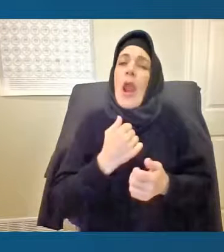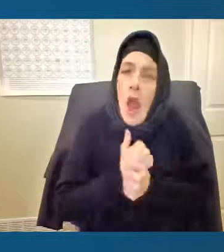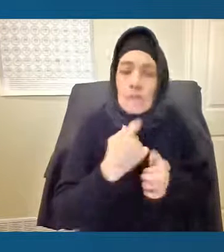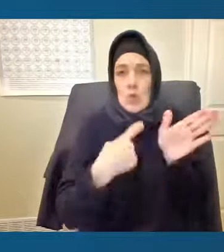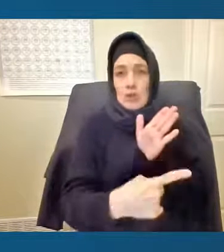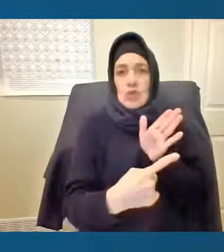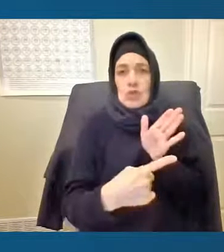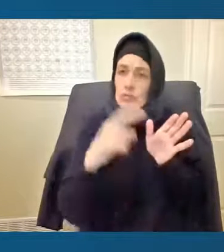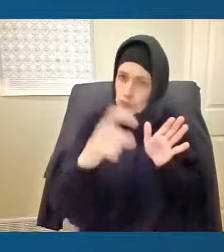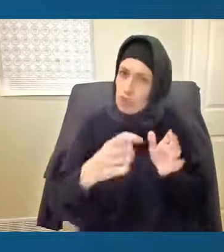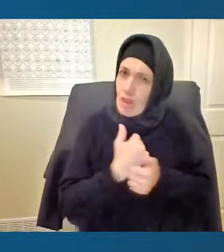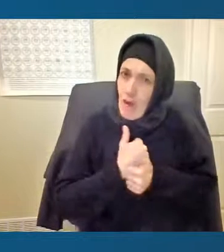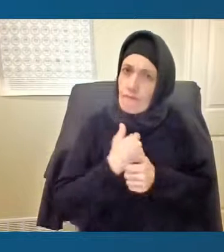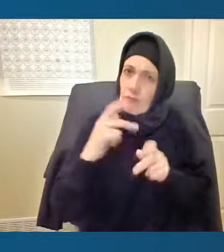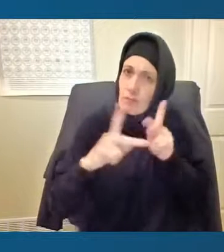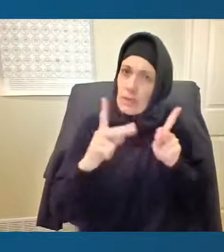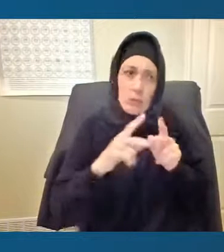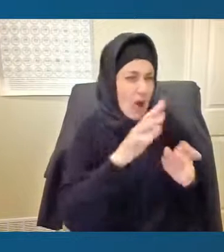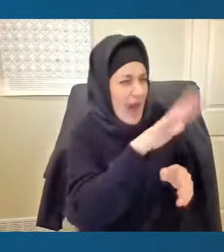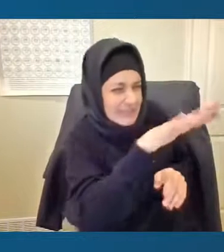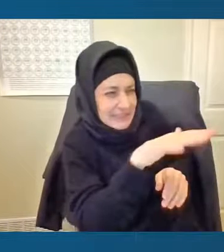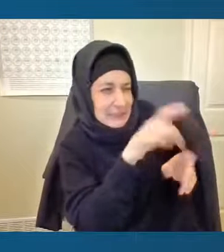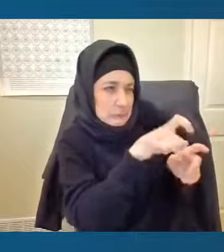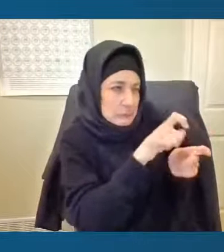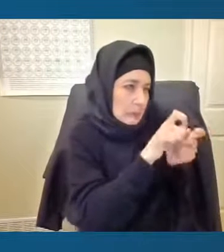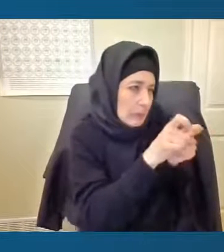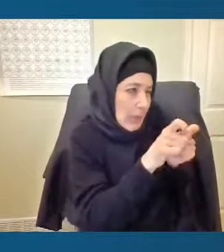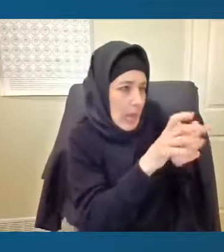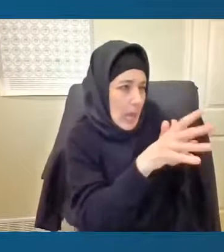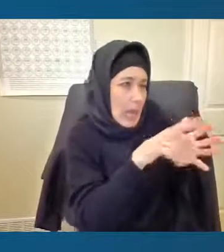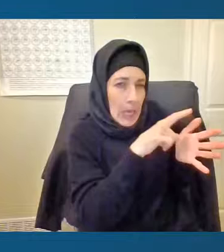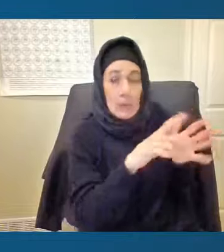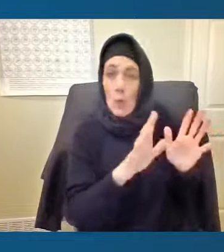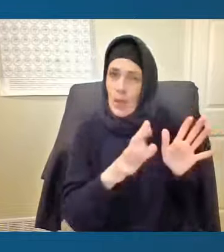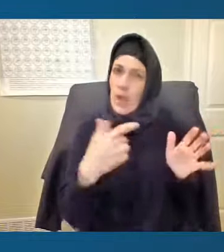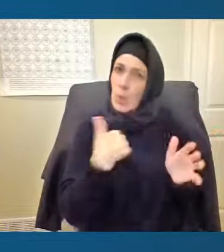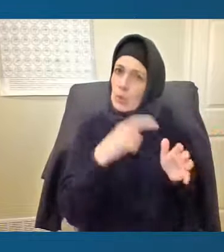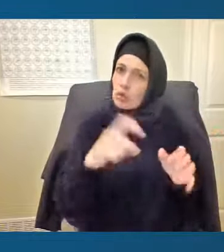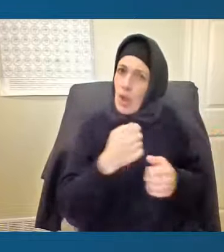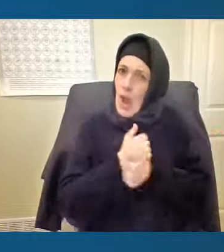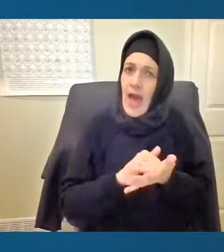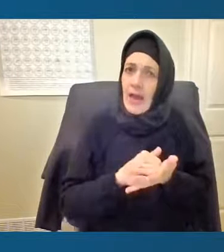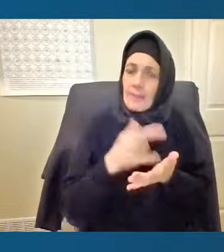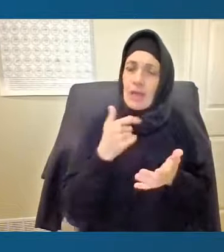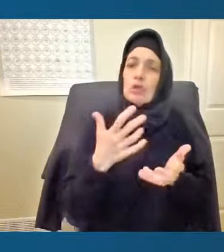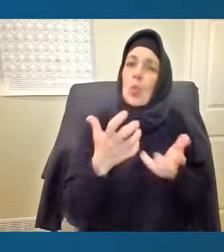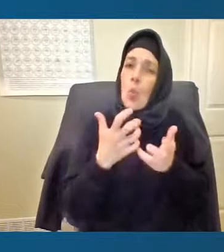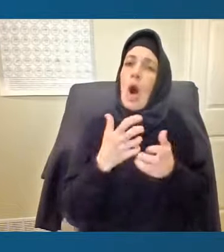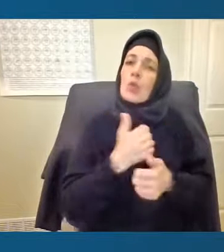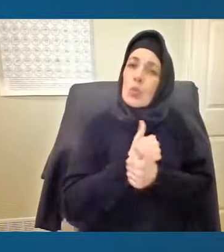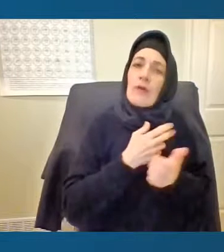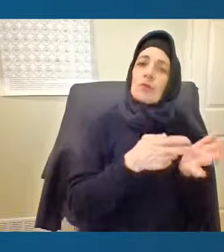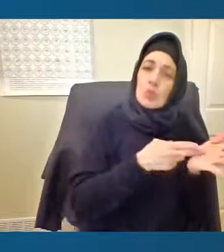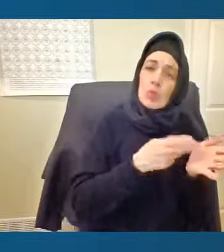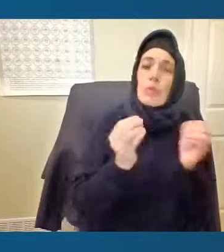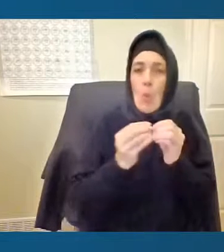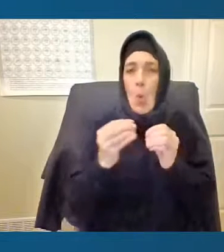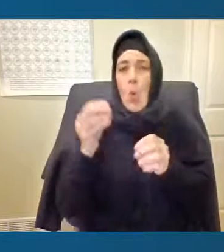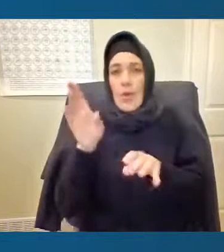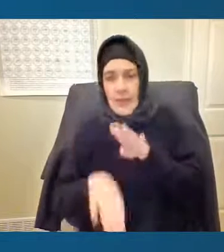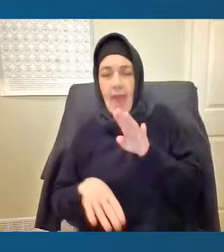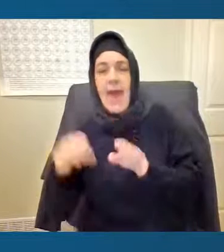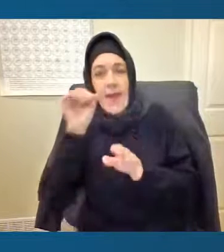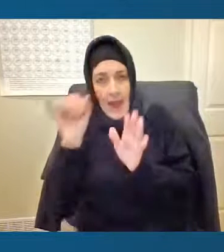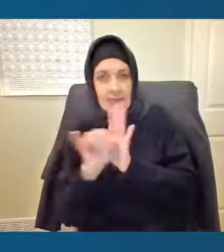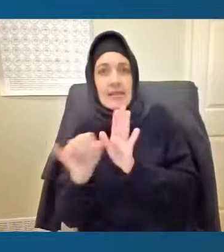own self-identity. So don't conflate the two. That person has a responsibility to learn how to correct people properly. That's between them and God,